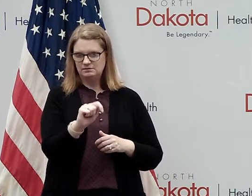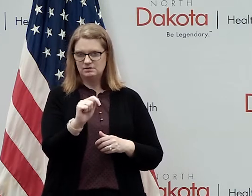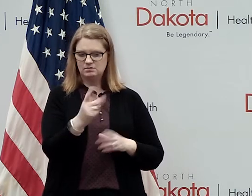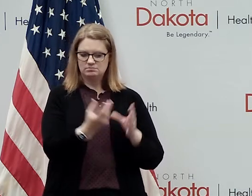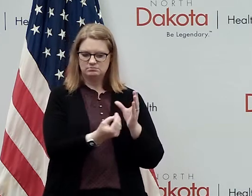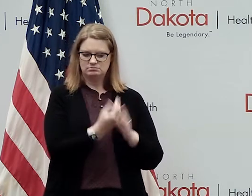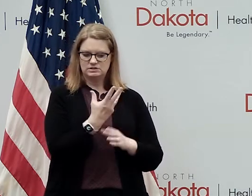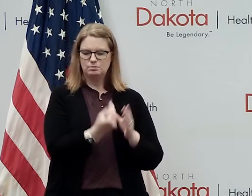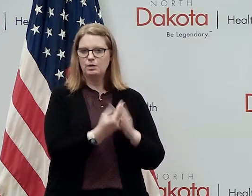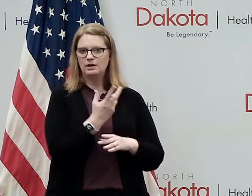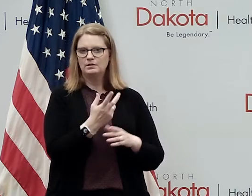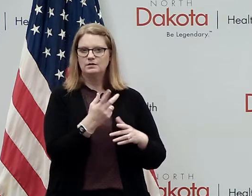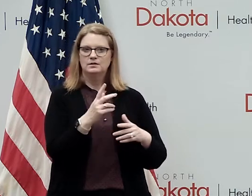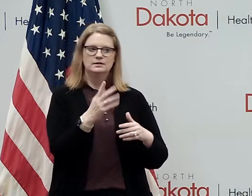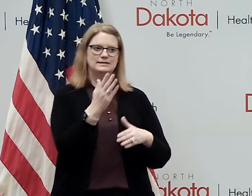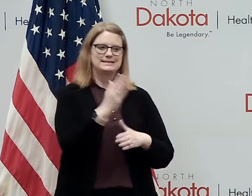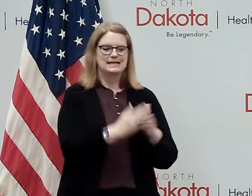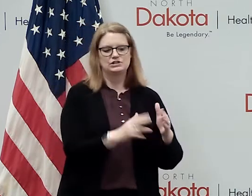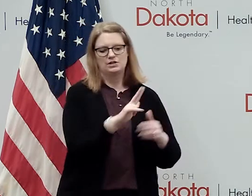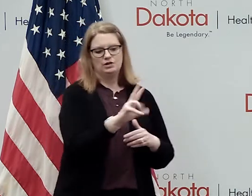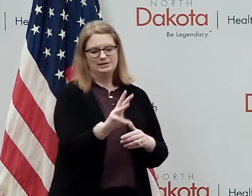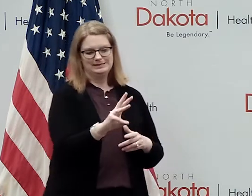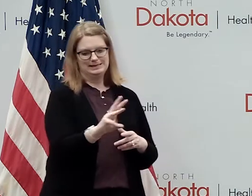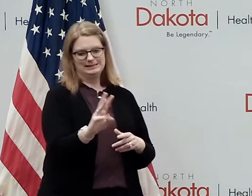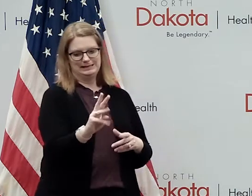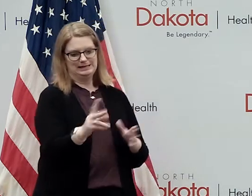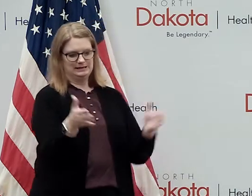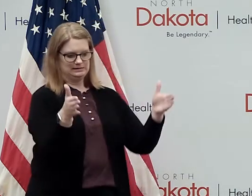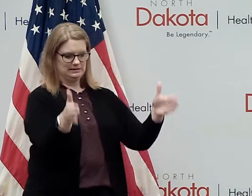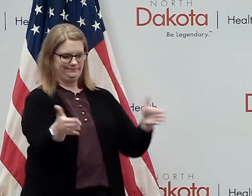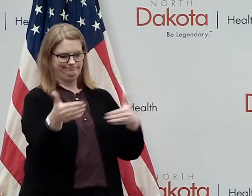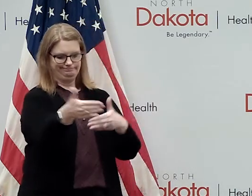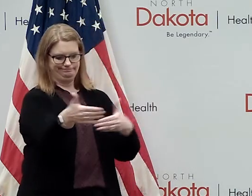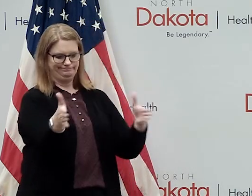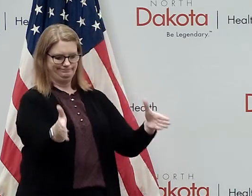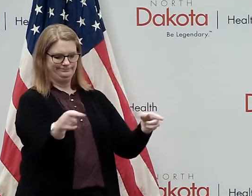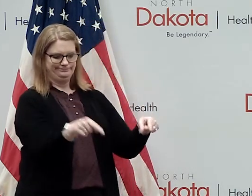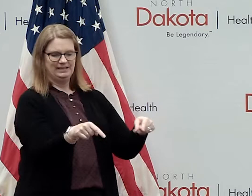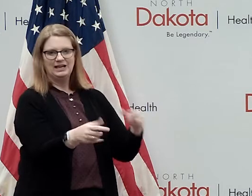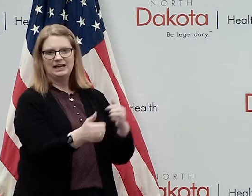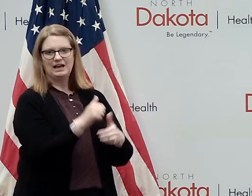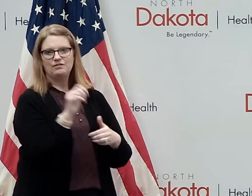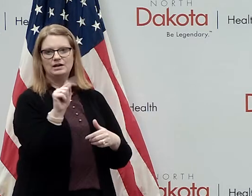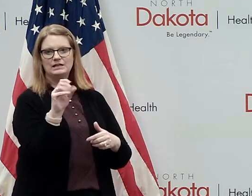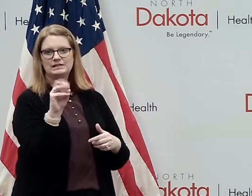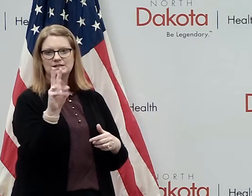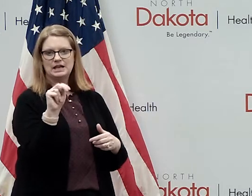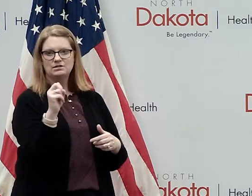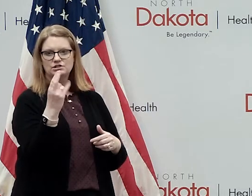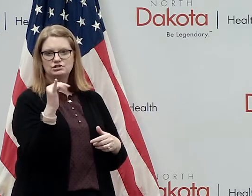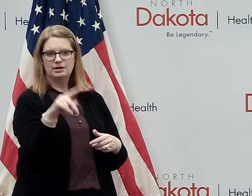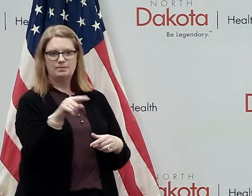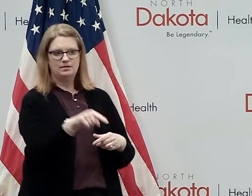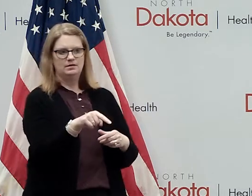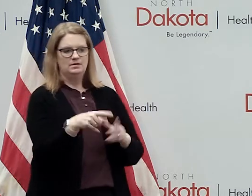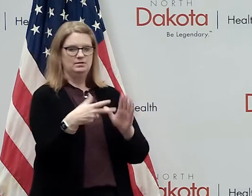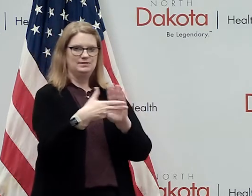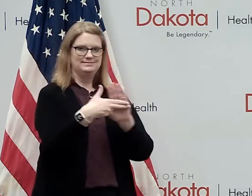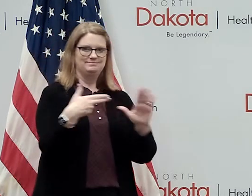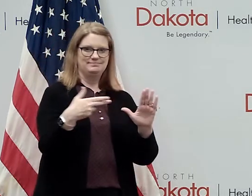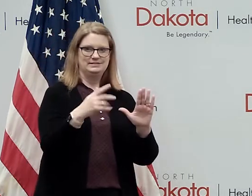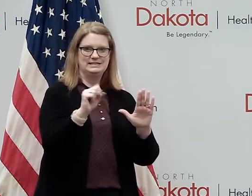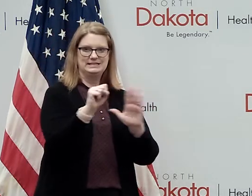because section 36 and 16 of every township was originally deeded to the